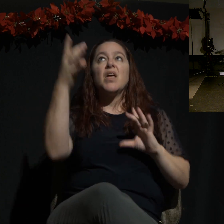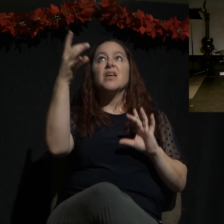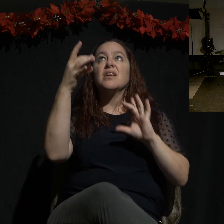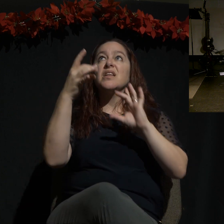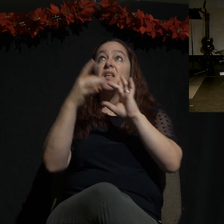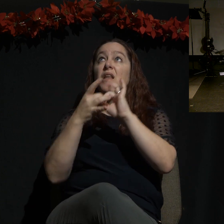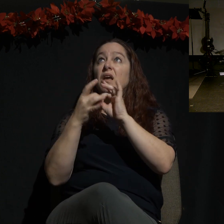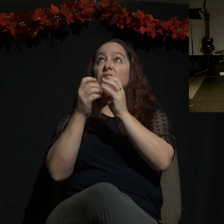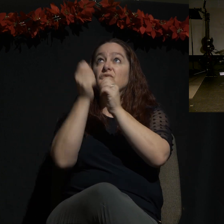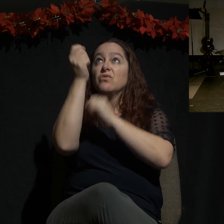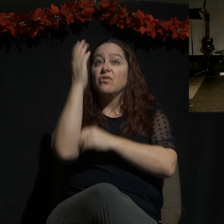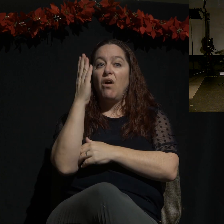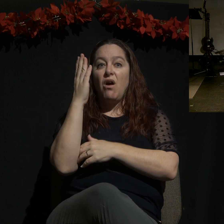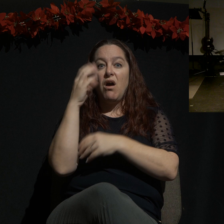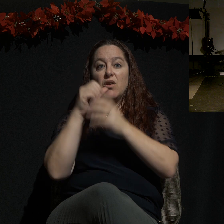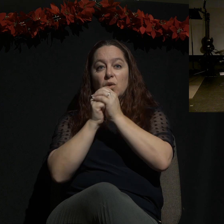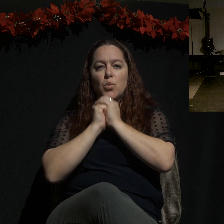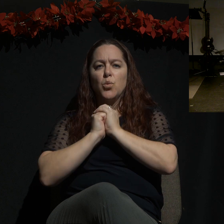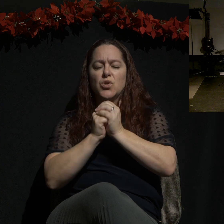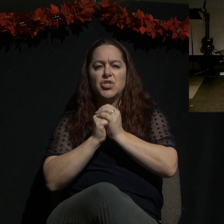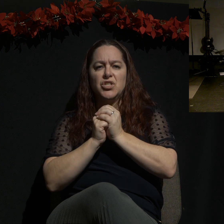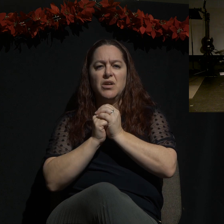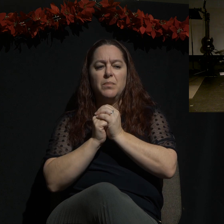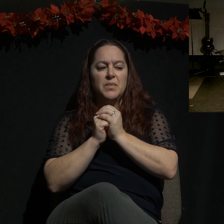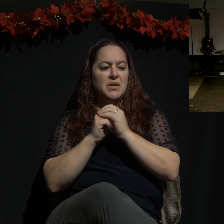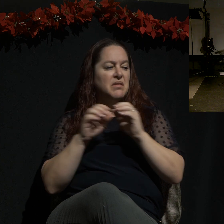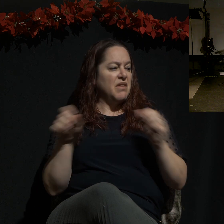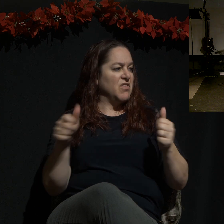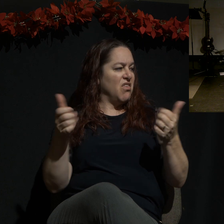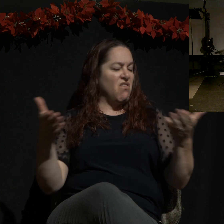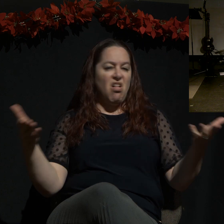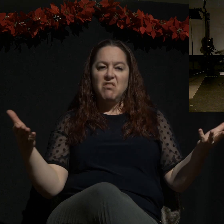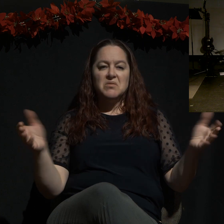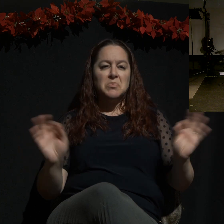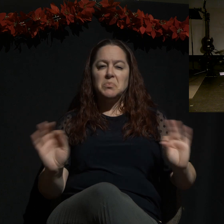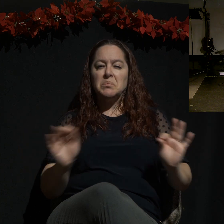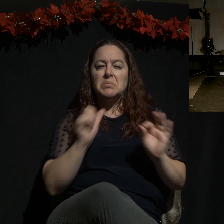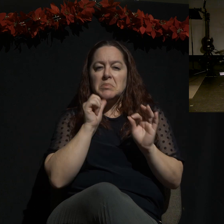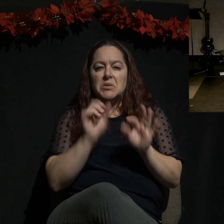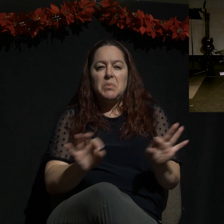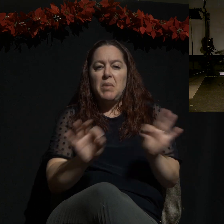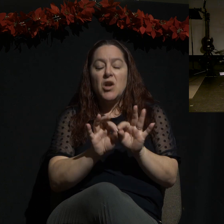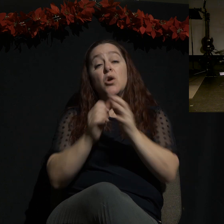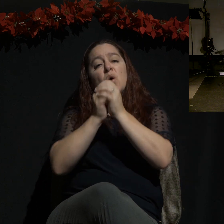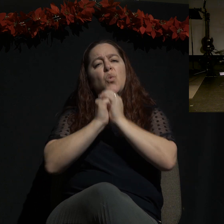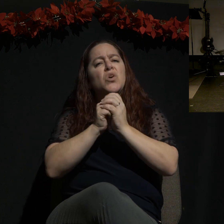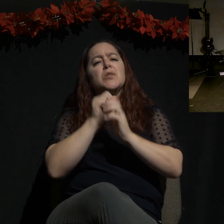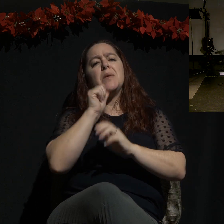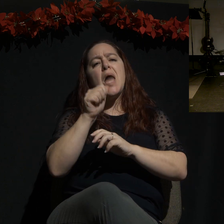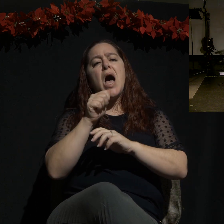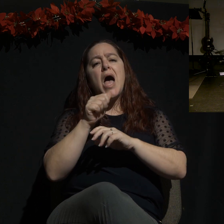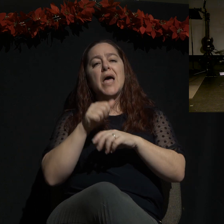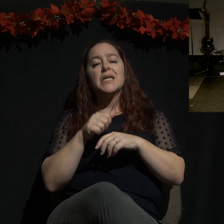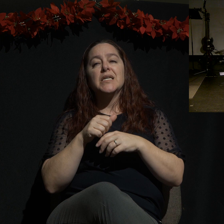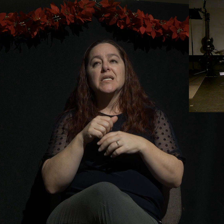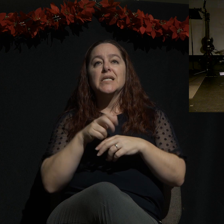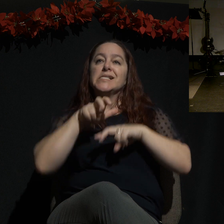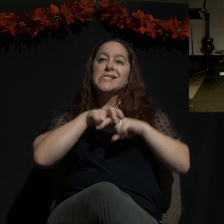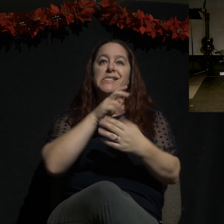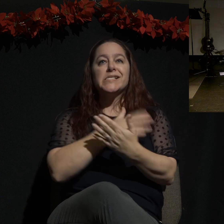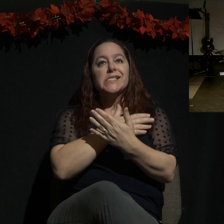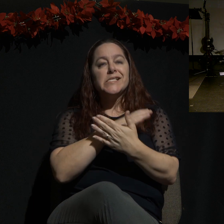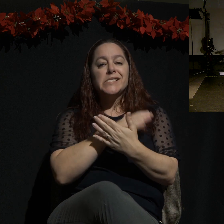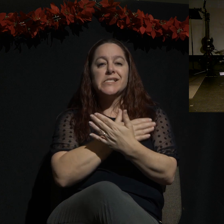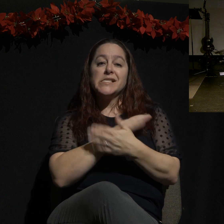of worship, that stuff doesn't matter anymore. And worship is not just sitting up here singing a song. You